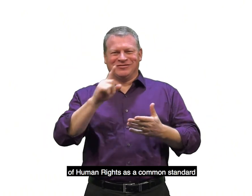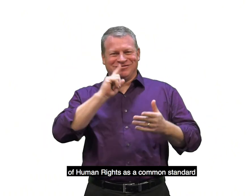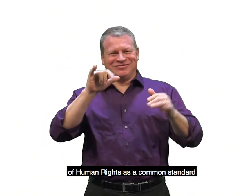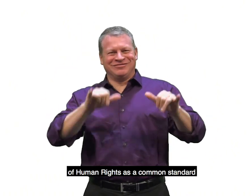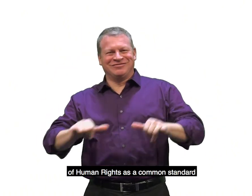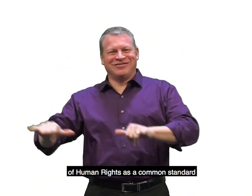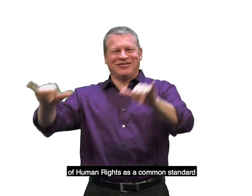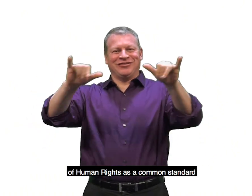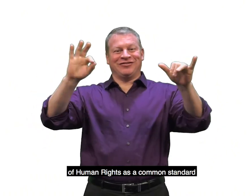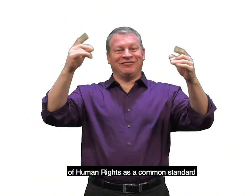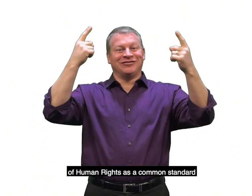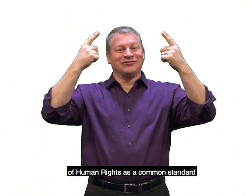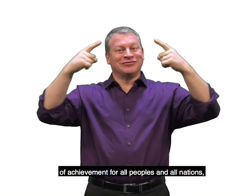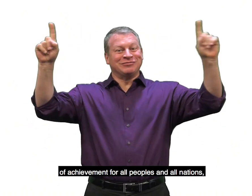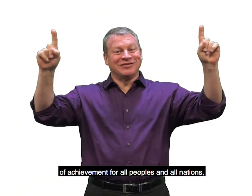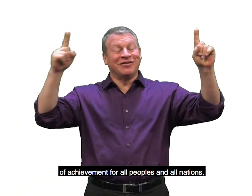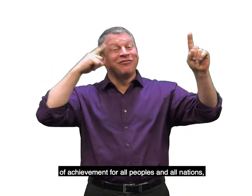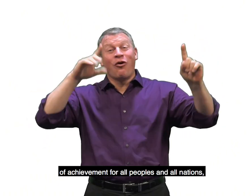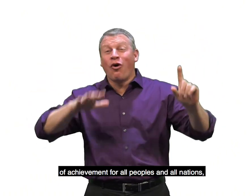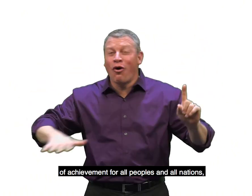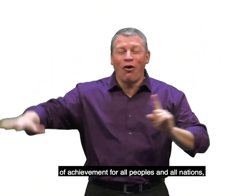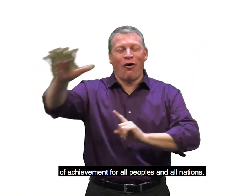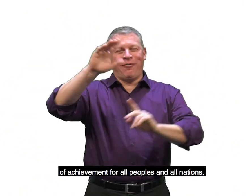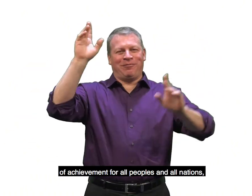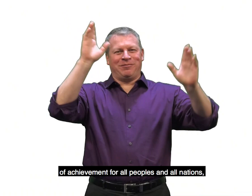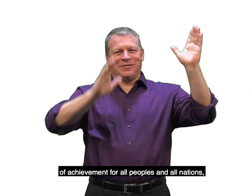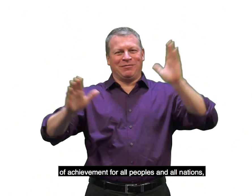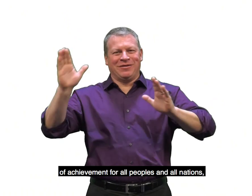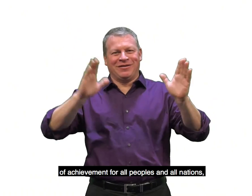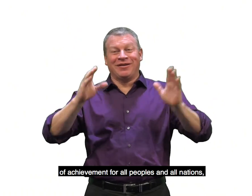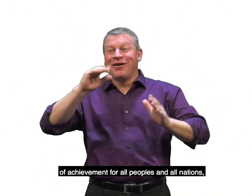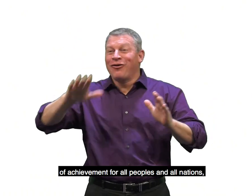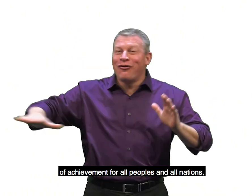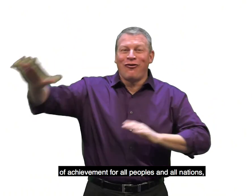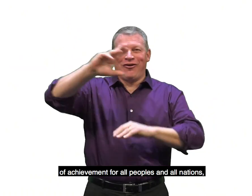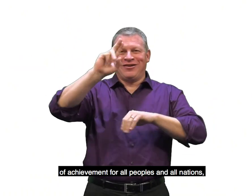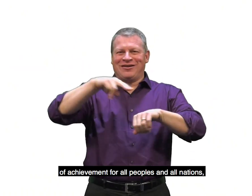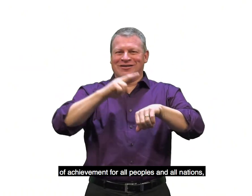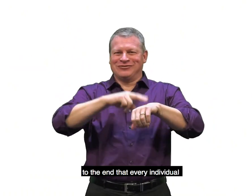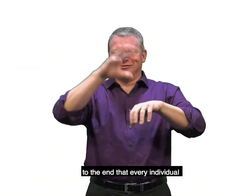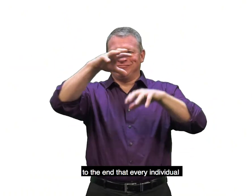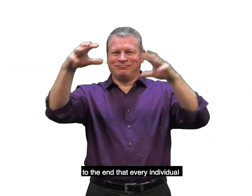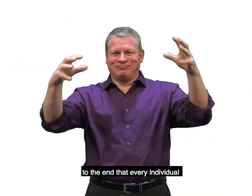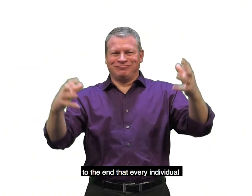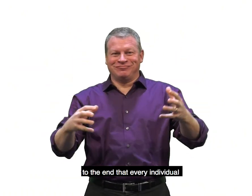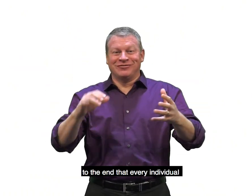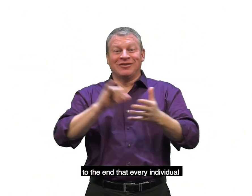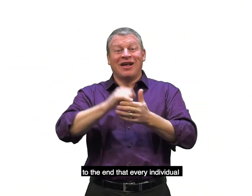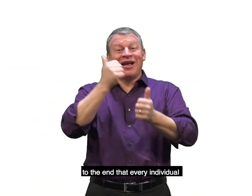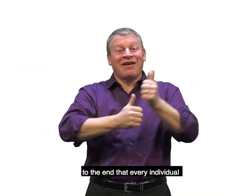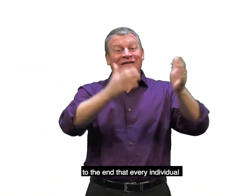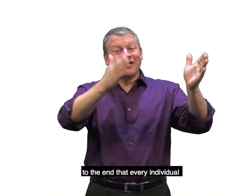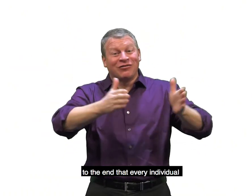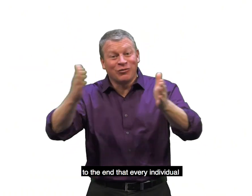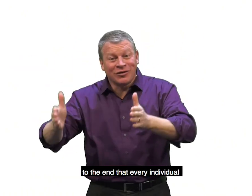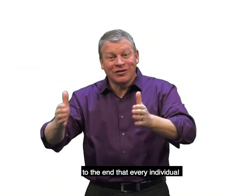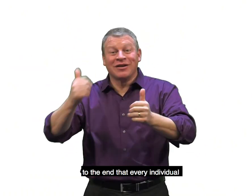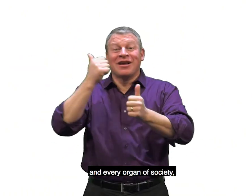as a common standard of achievement for all peoples and all nations, to the end that every individual